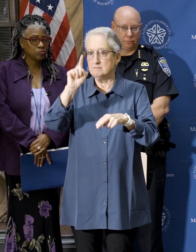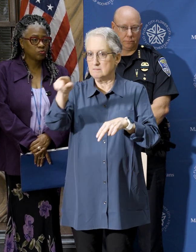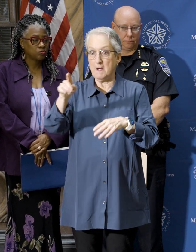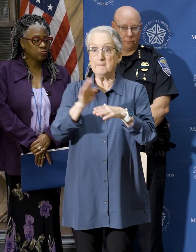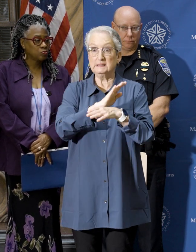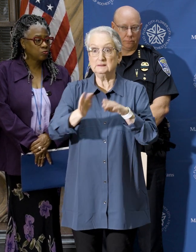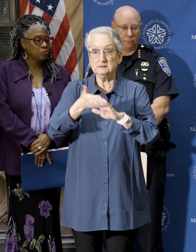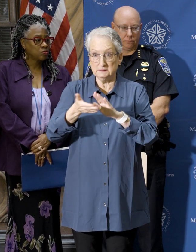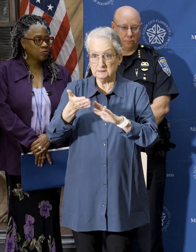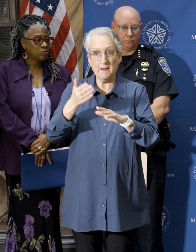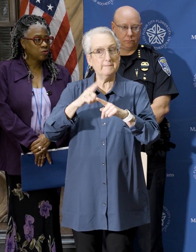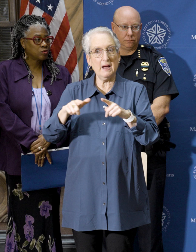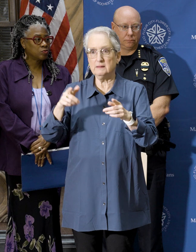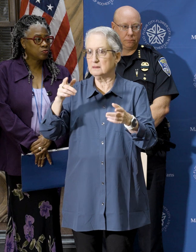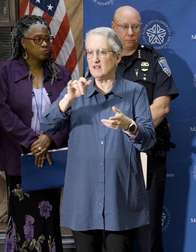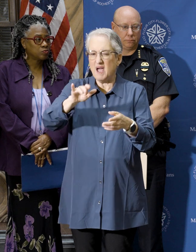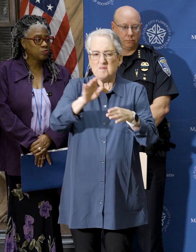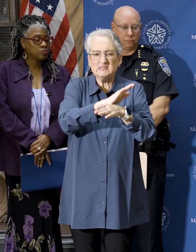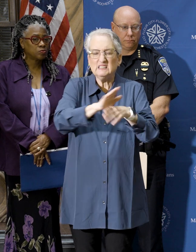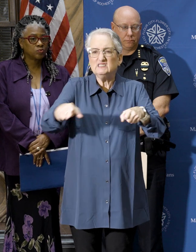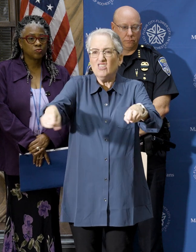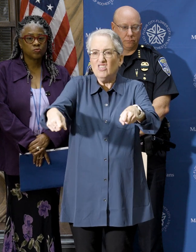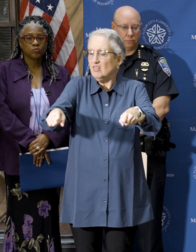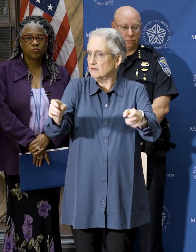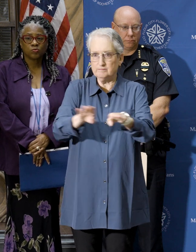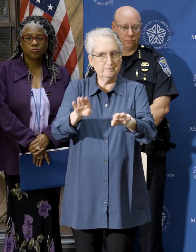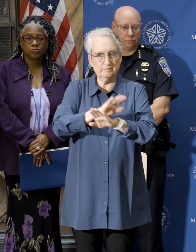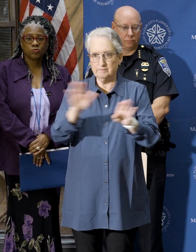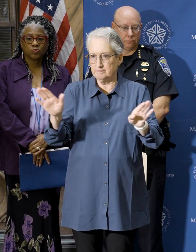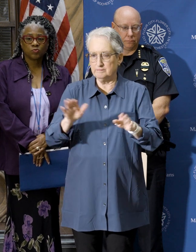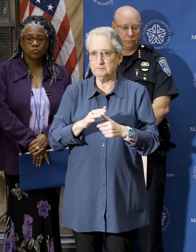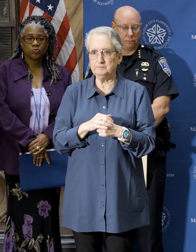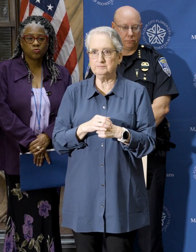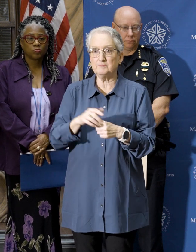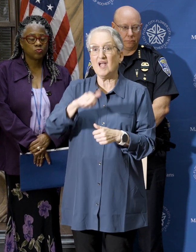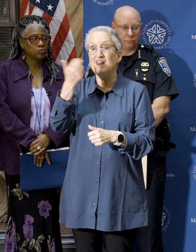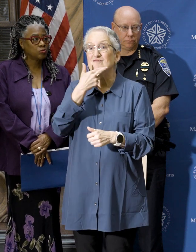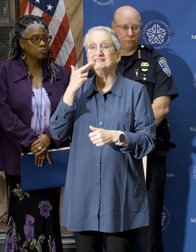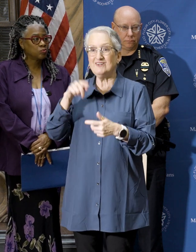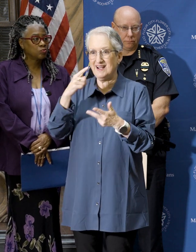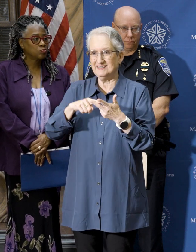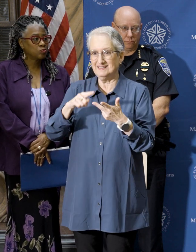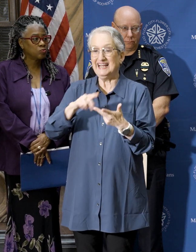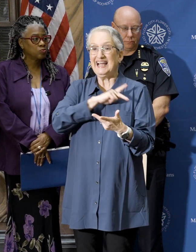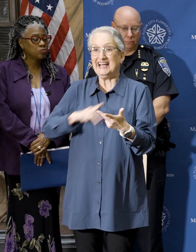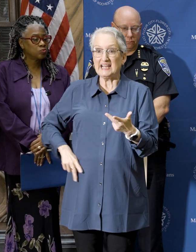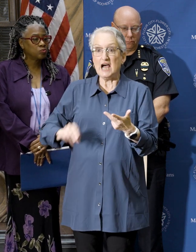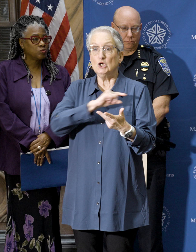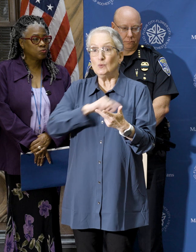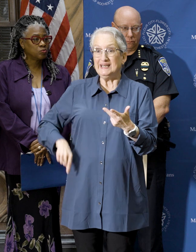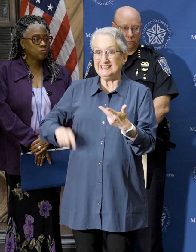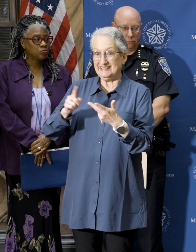activity. Finally, I want to highlight King and Queen Restaurant and Club. Earlier this year, we had a double homicide at that